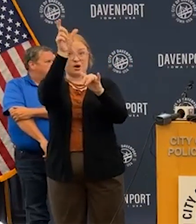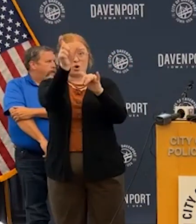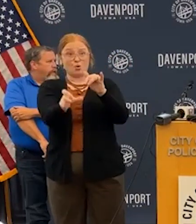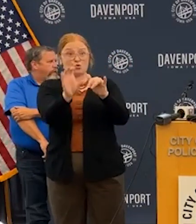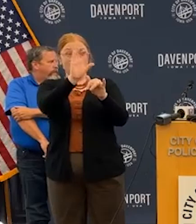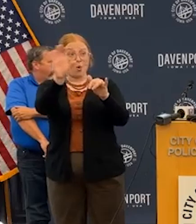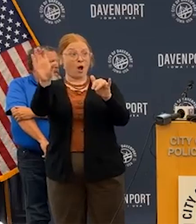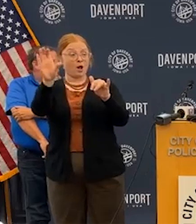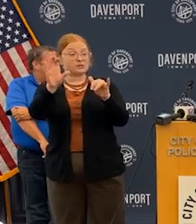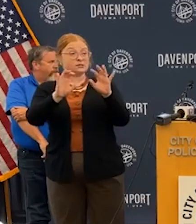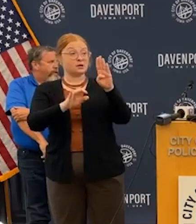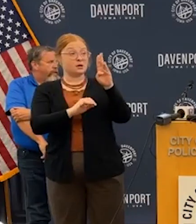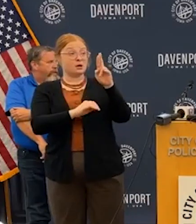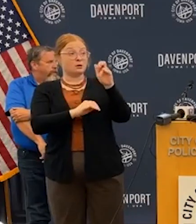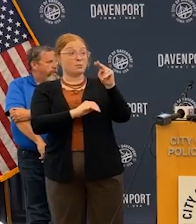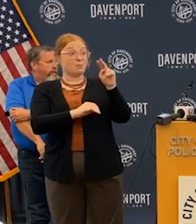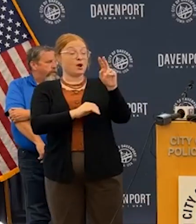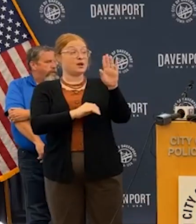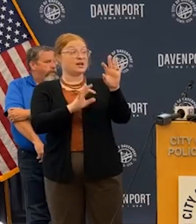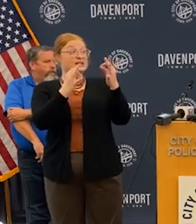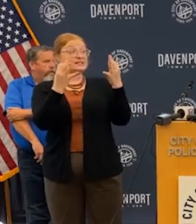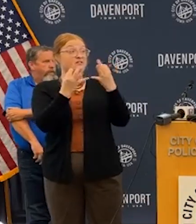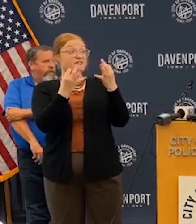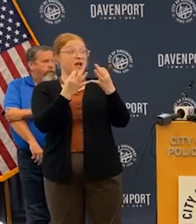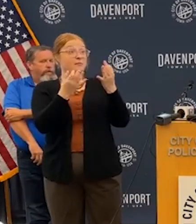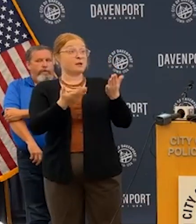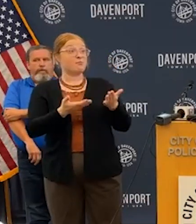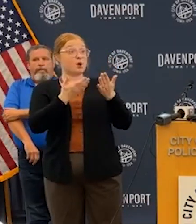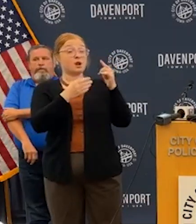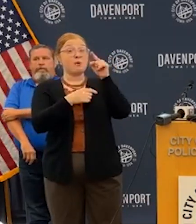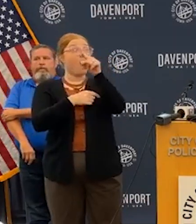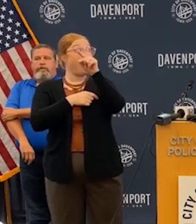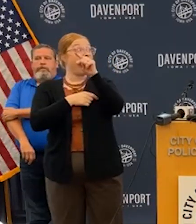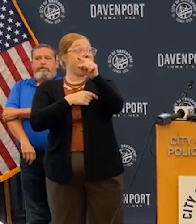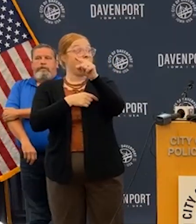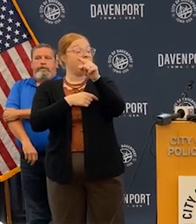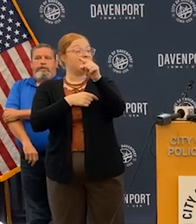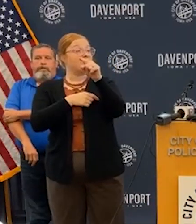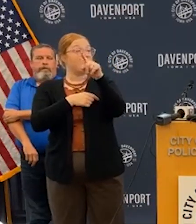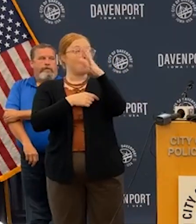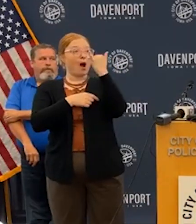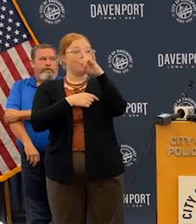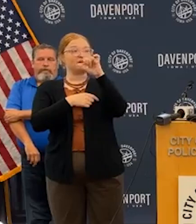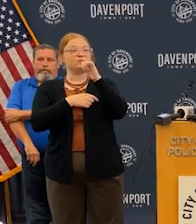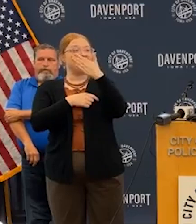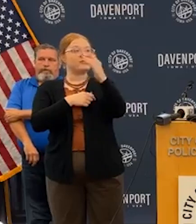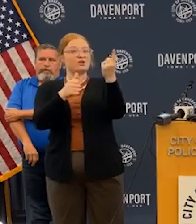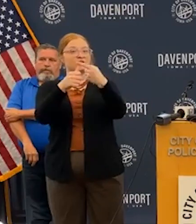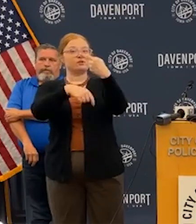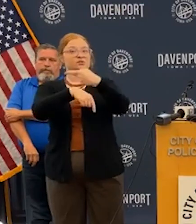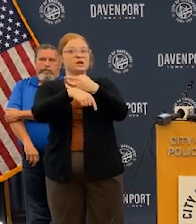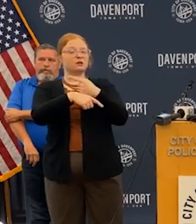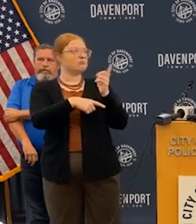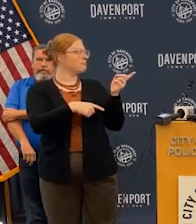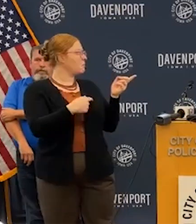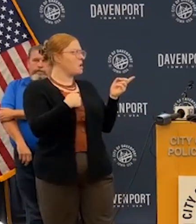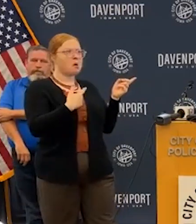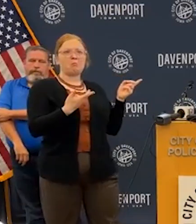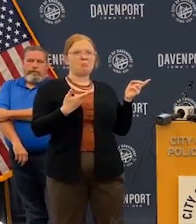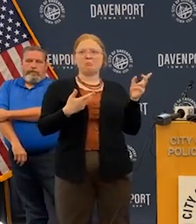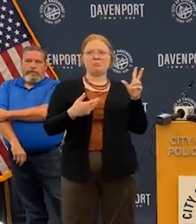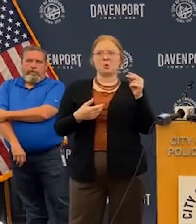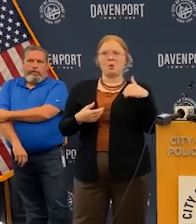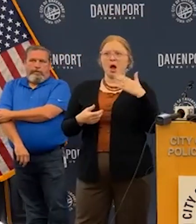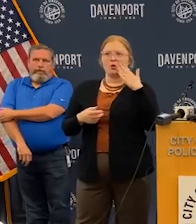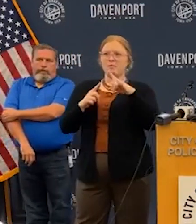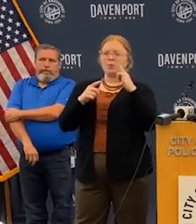don't know. It wasn't there the first day. I don't know, but we'll look into that. Second question, looking back to Monday,